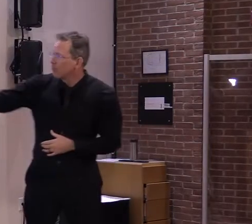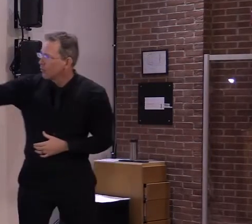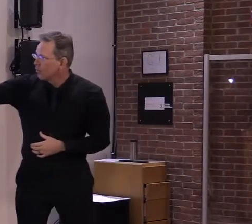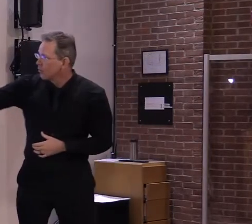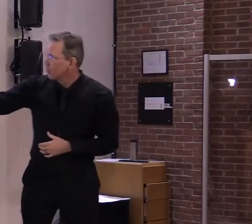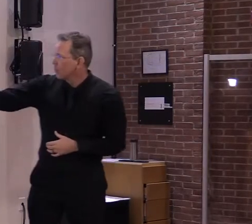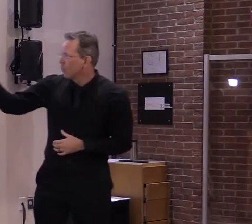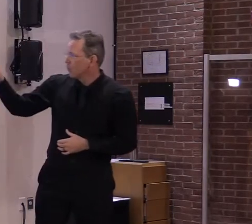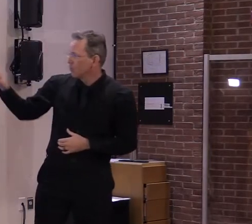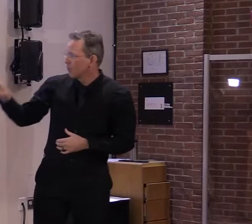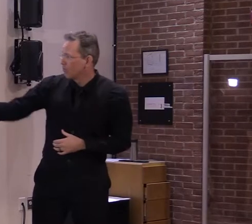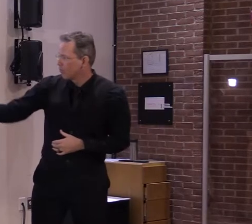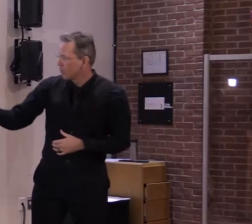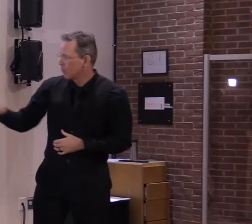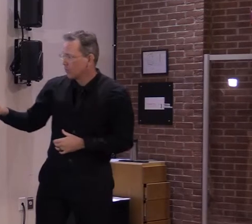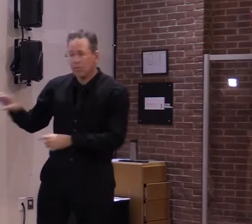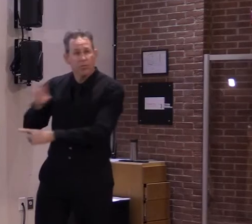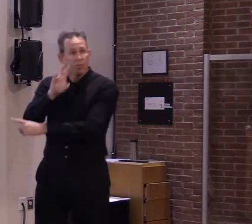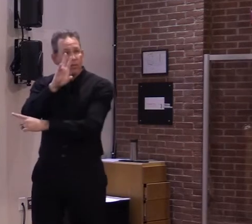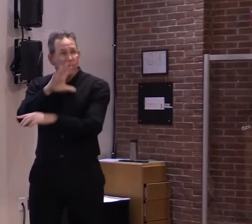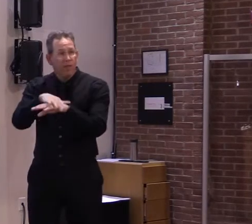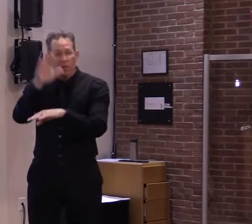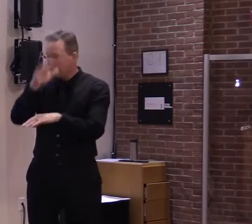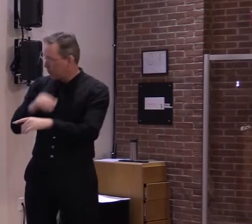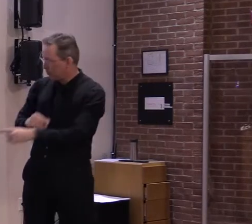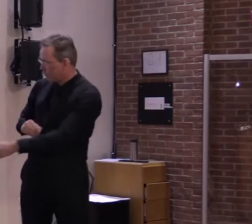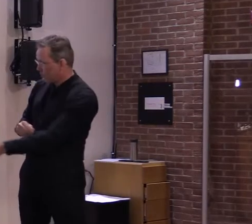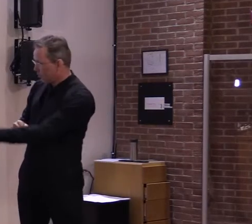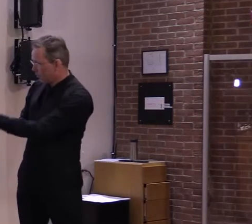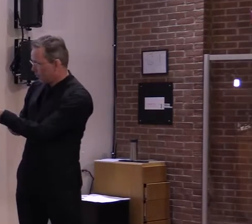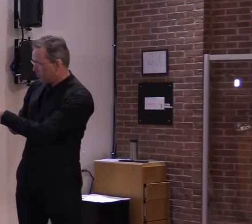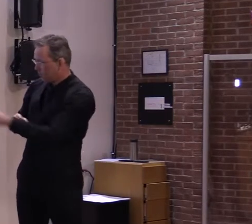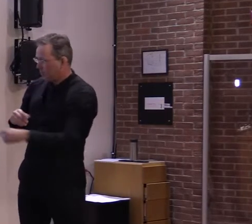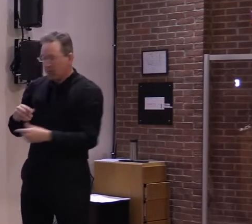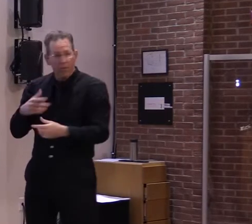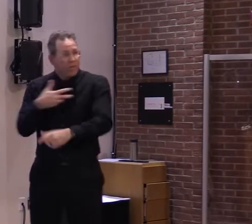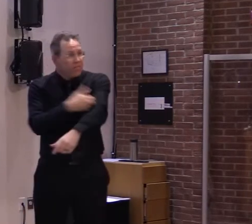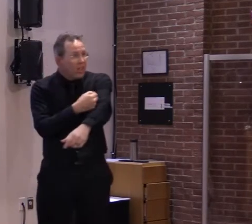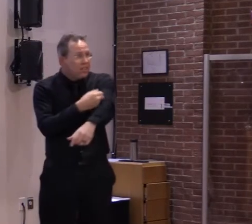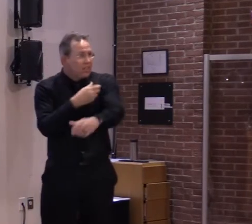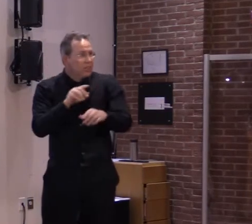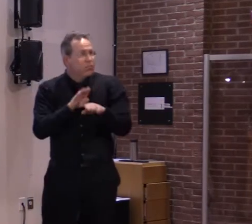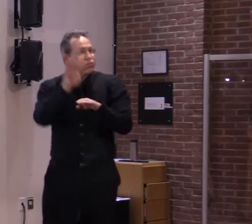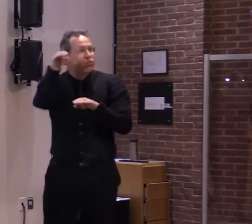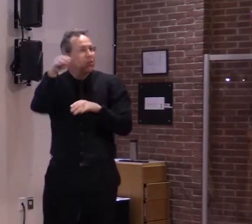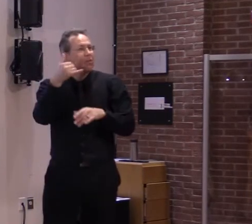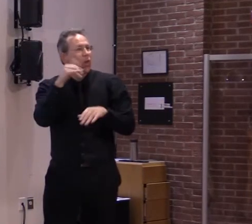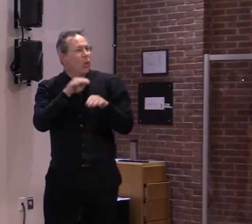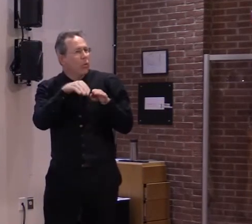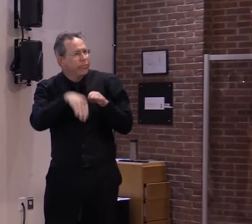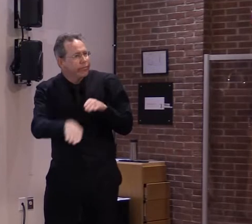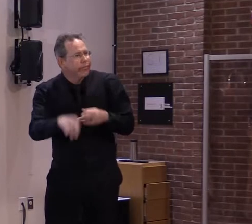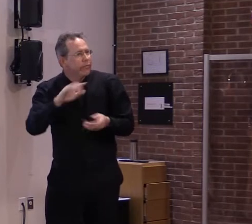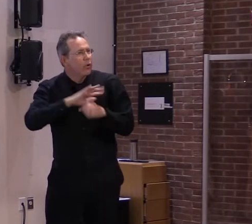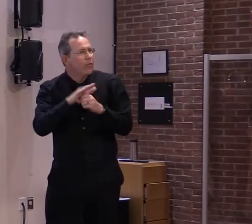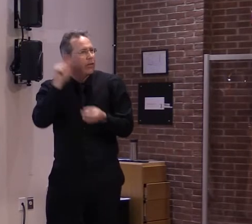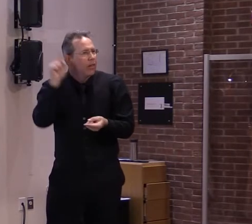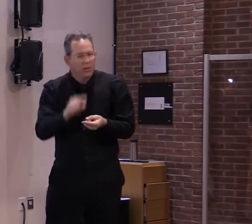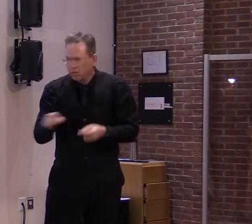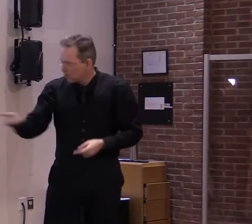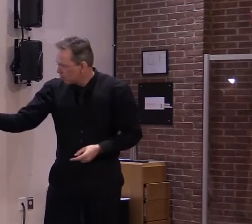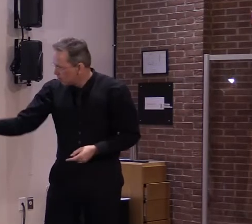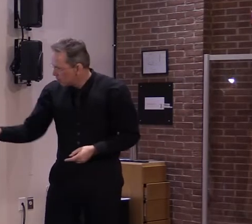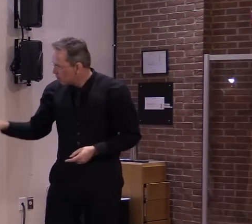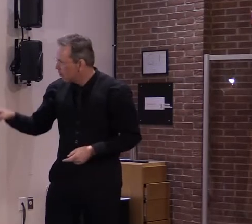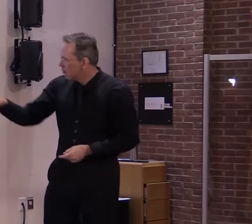age bands in terms of case rates and vaccination coverage. We can see that cases are generally stable or decreasing in